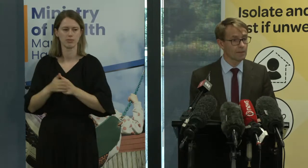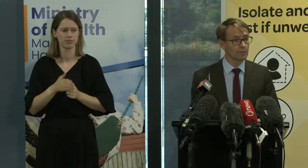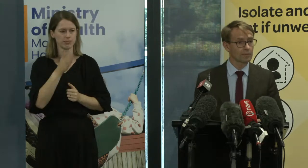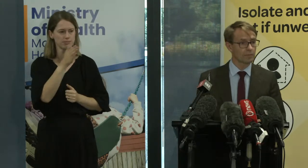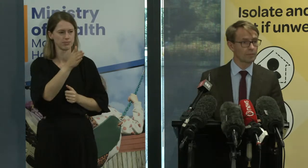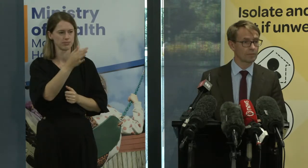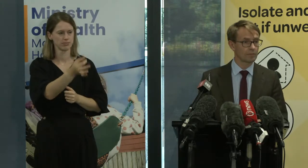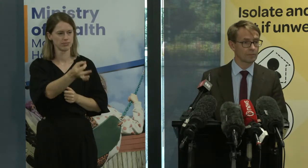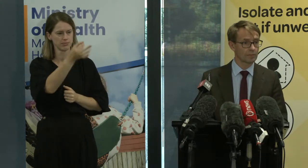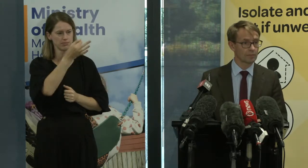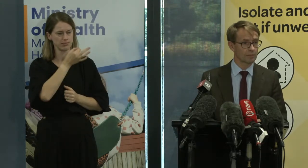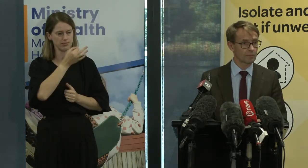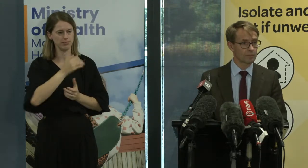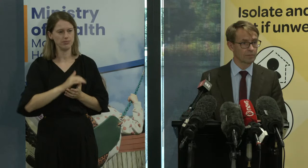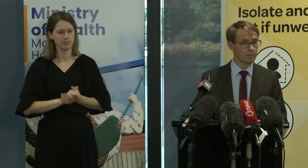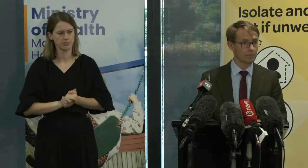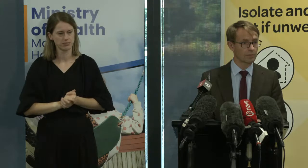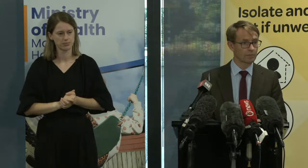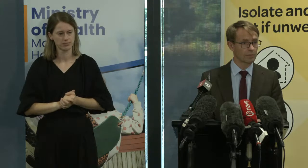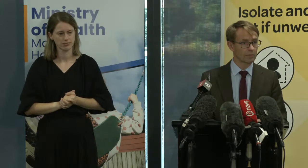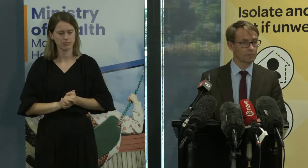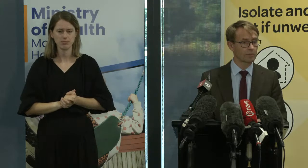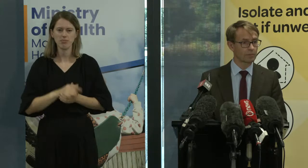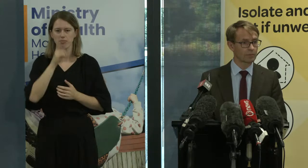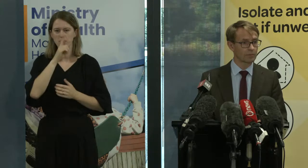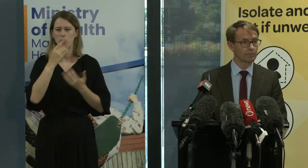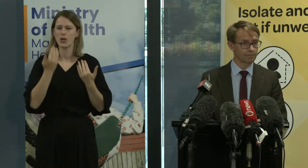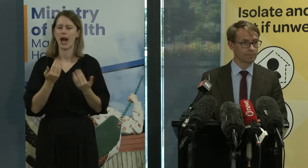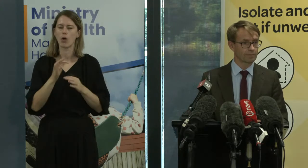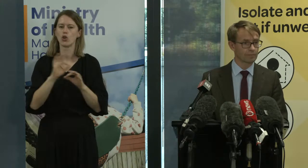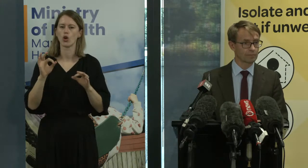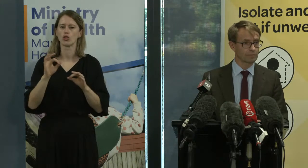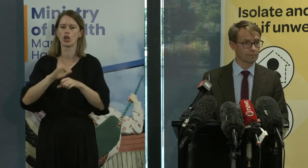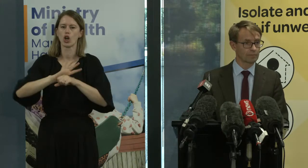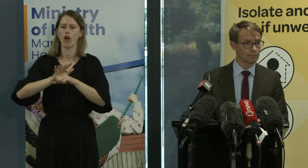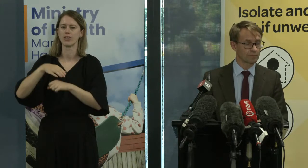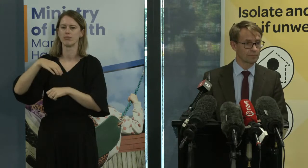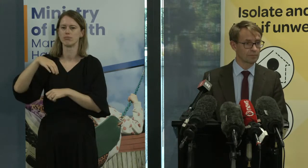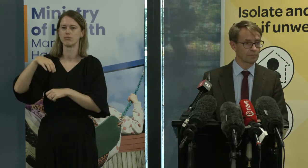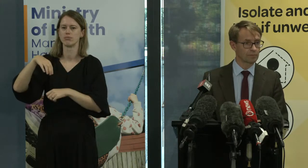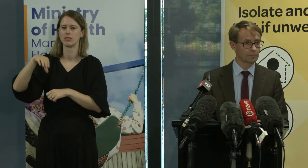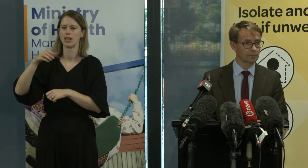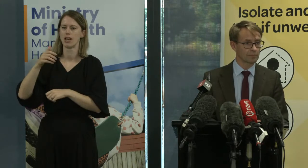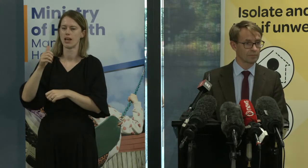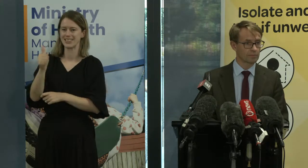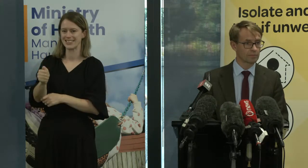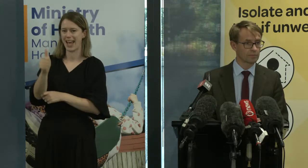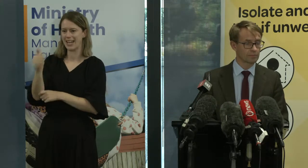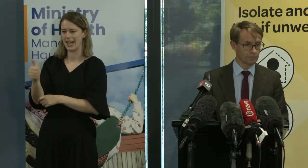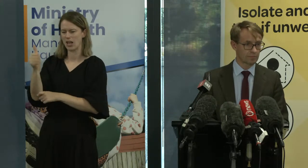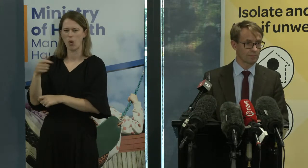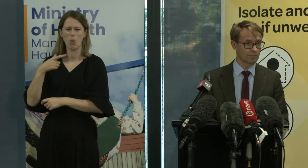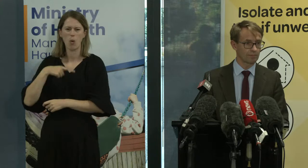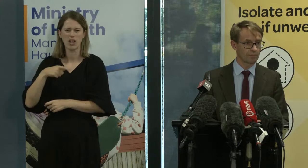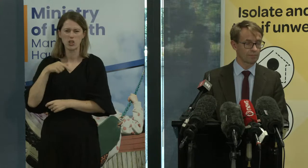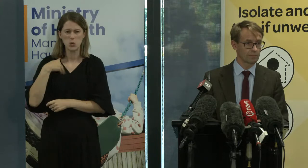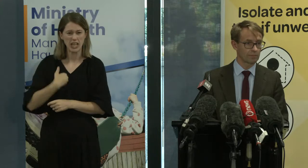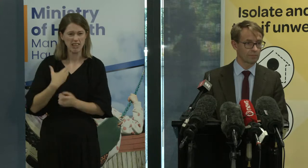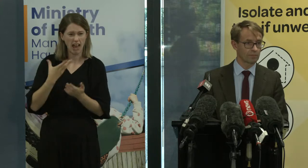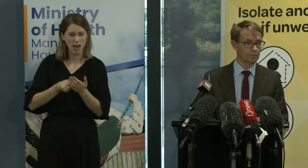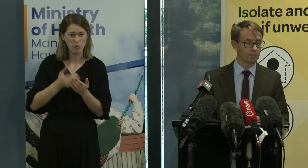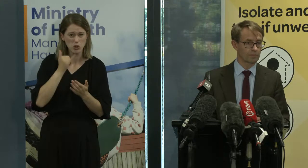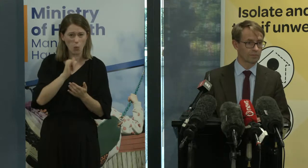Bloomfield, just given that far fewer people are scanning, what's the value in keeping the COVID Tracer app on your phone? And do you